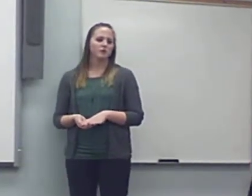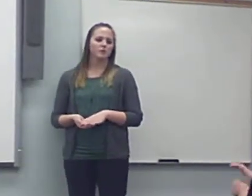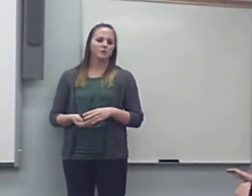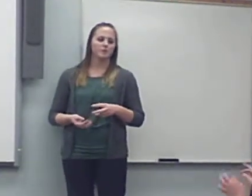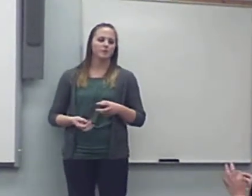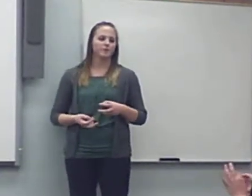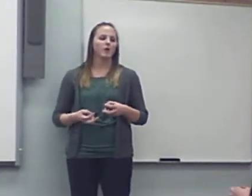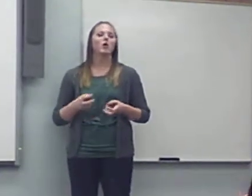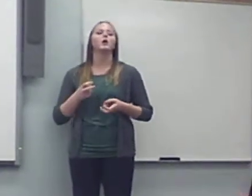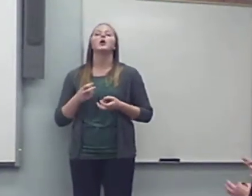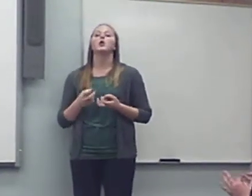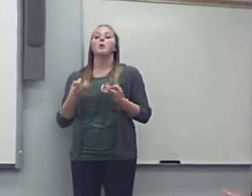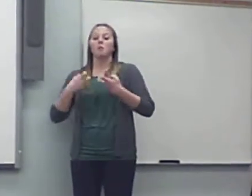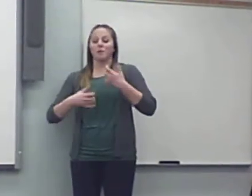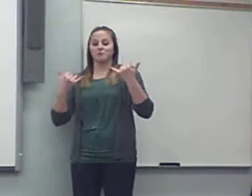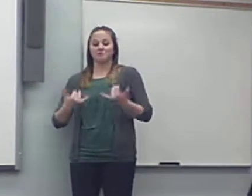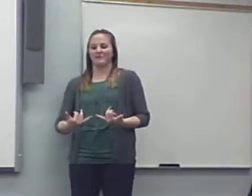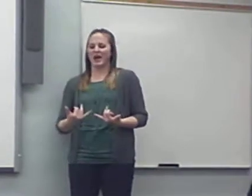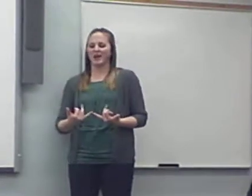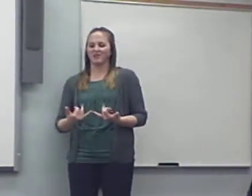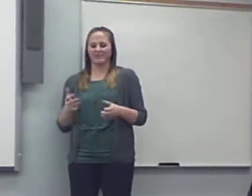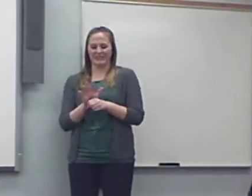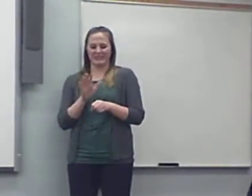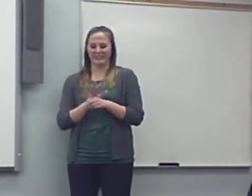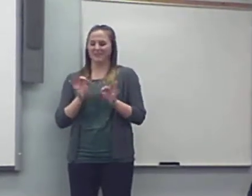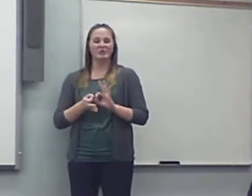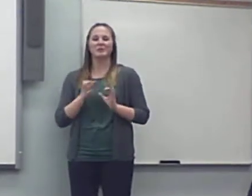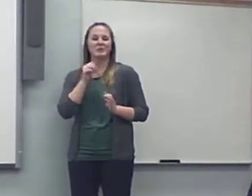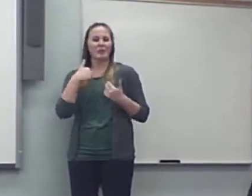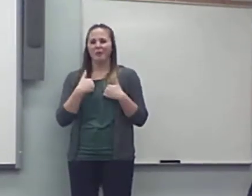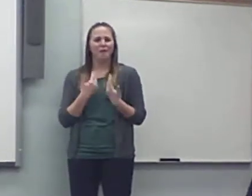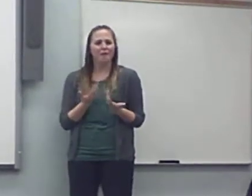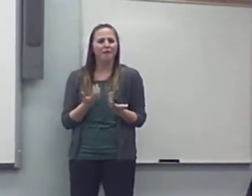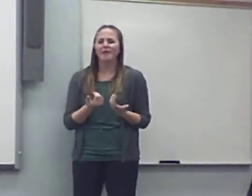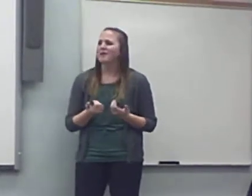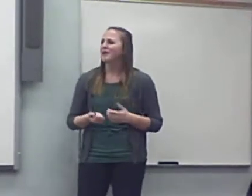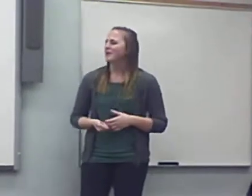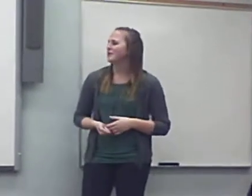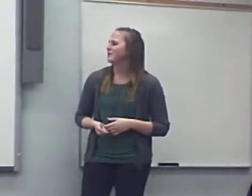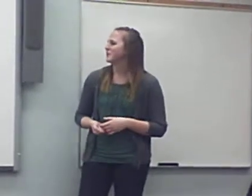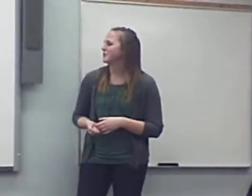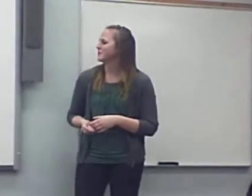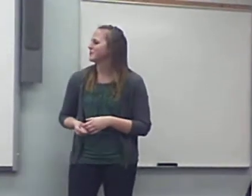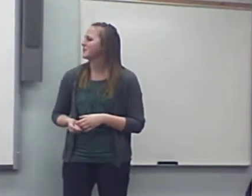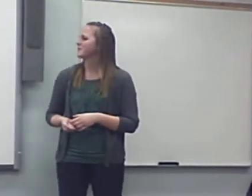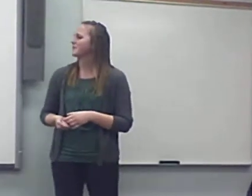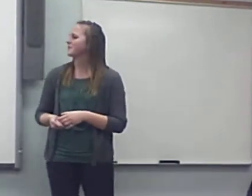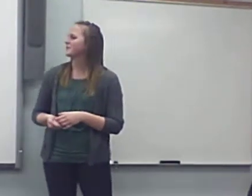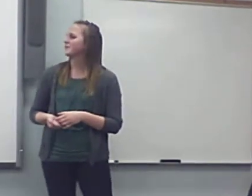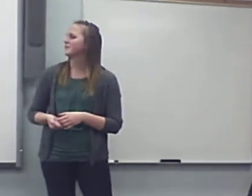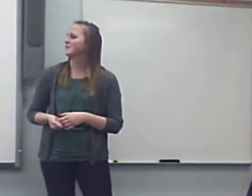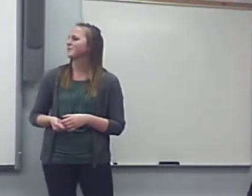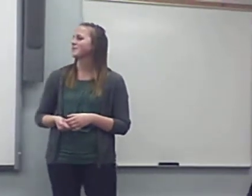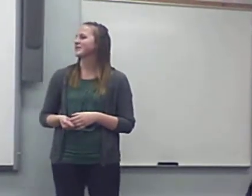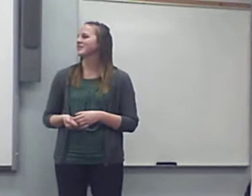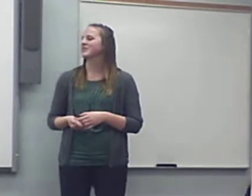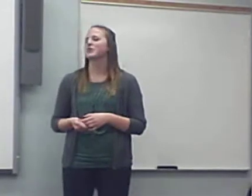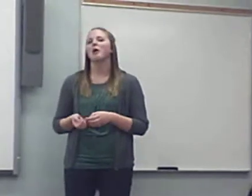when churches are looking to actually hire interpreters and whatnot, we still have professionals that are just not ready to take that step. They're just not